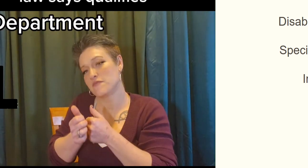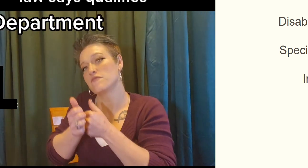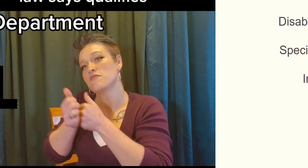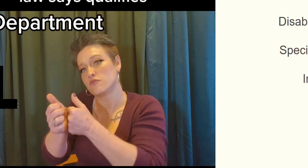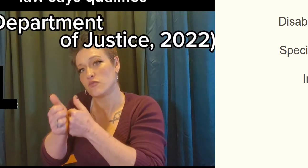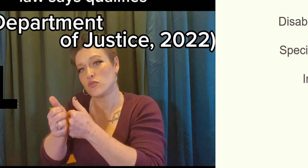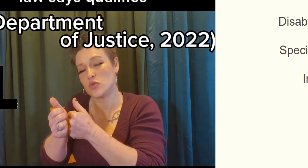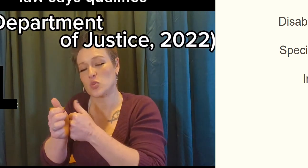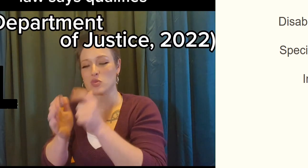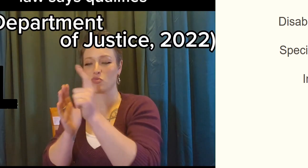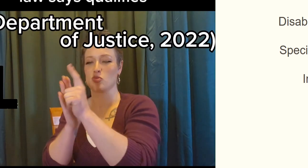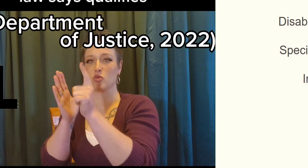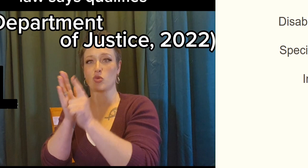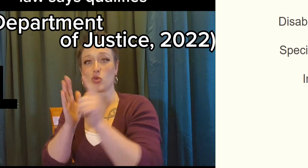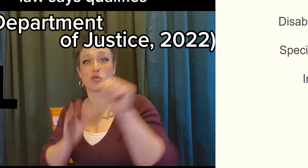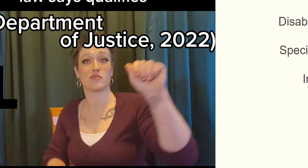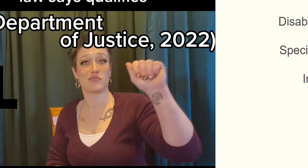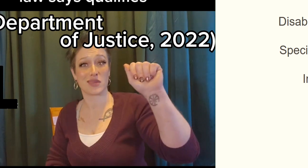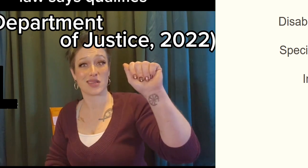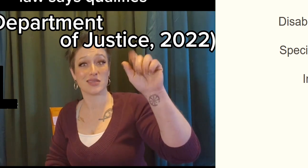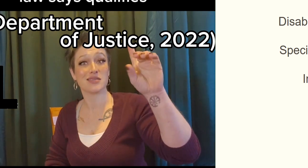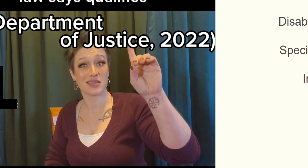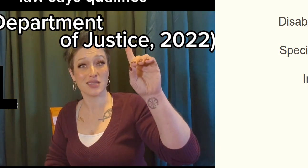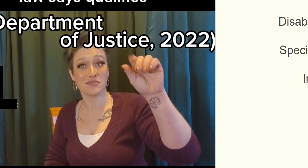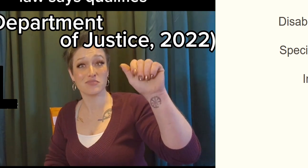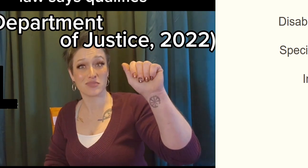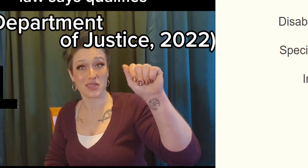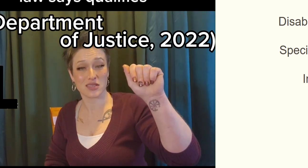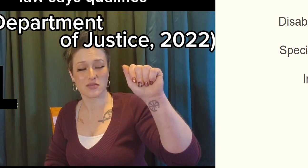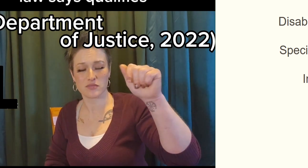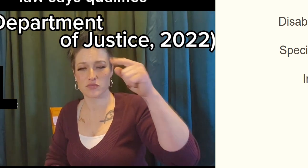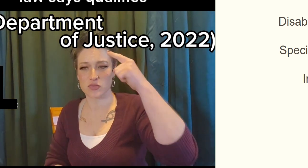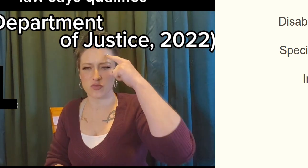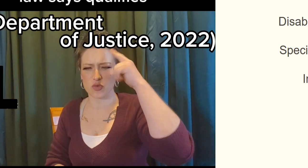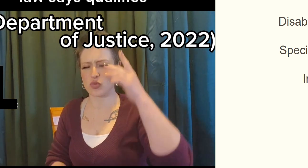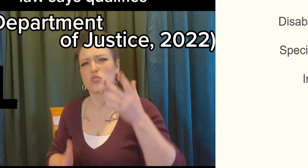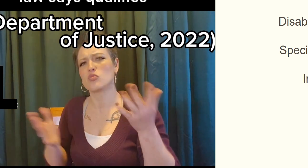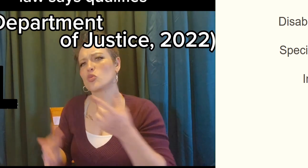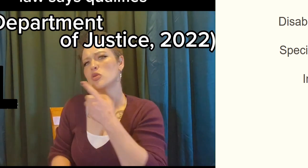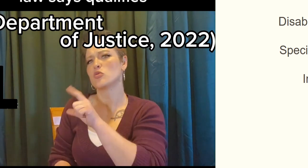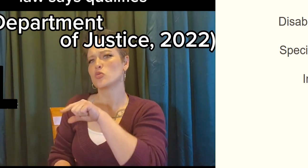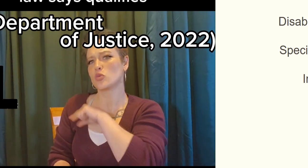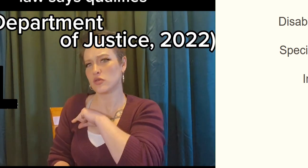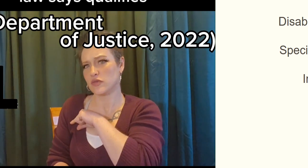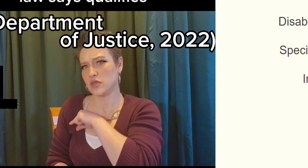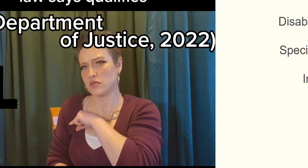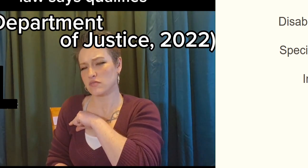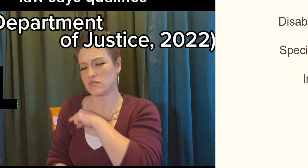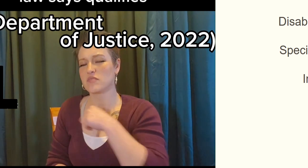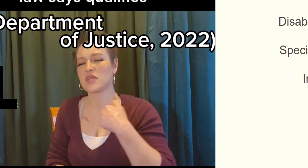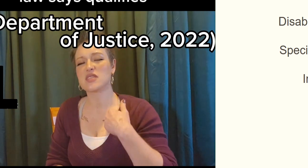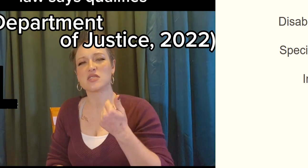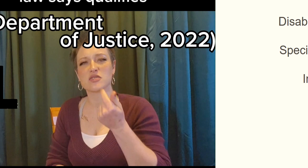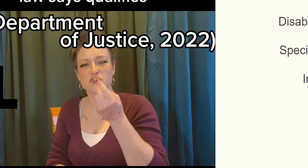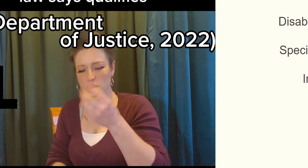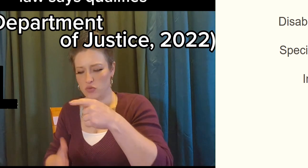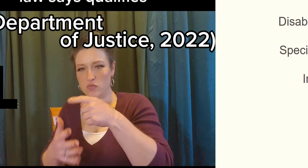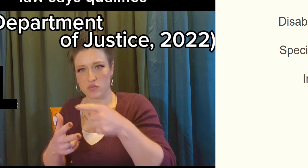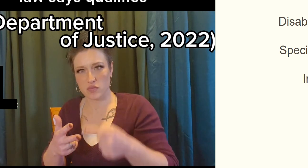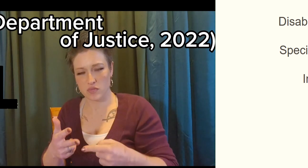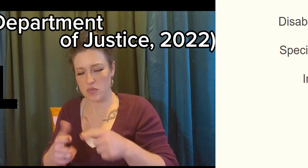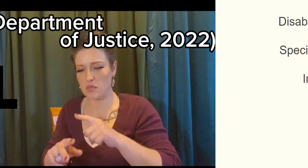this specific usage, we're following what the ADA law says